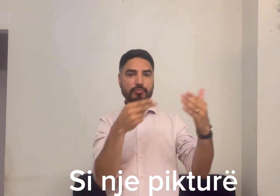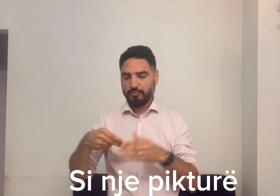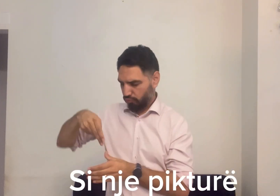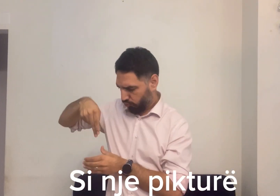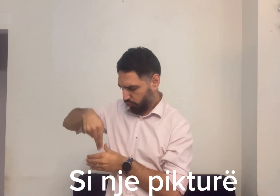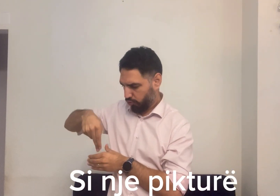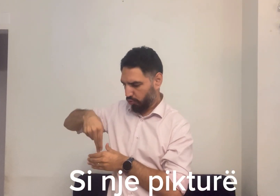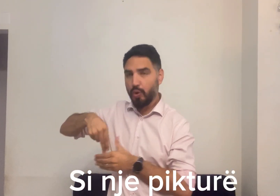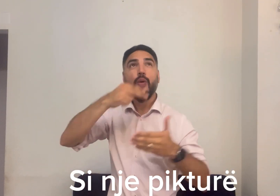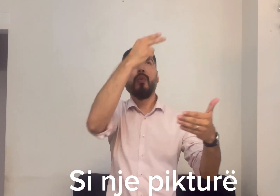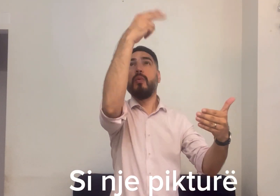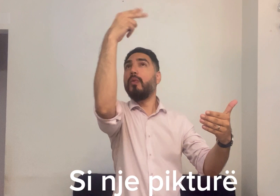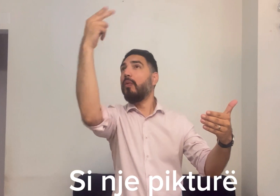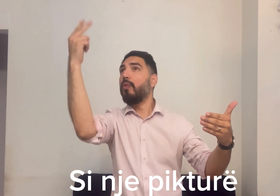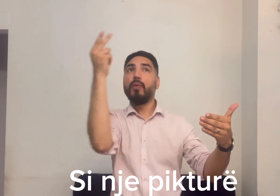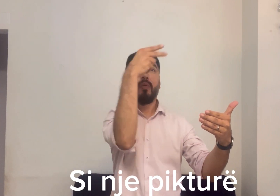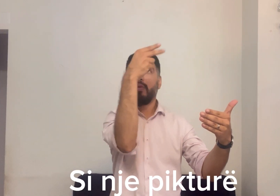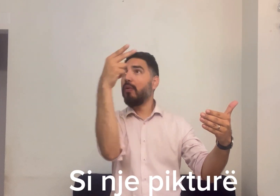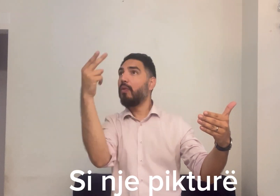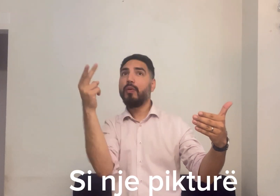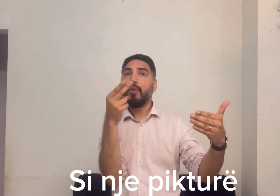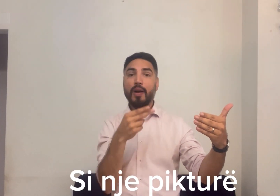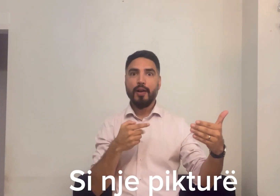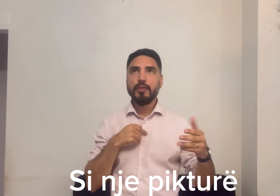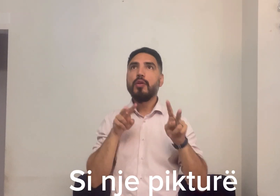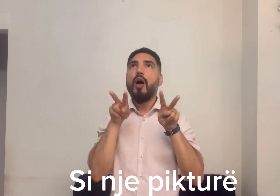It's like I am drawing or painting a picture.